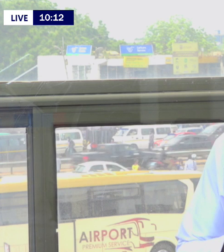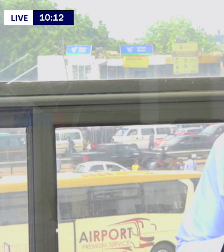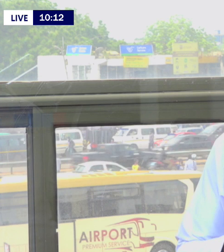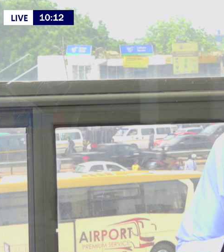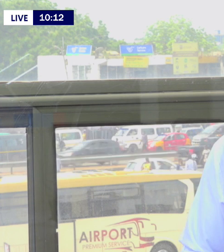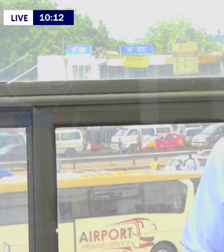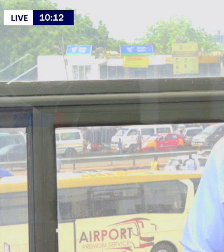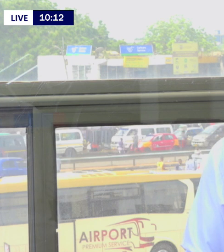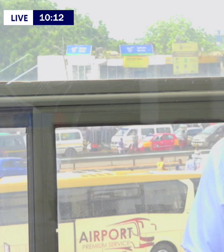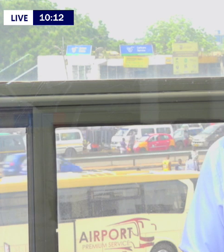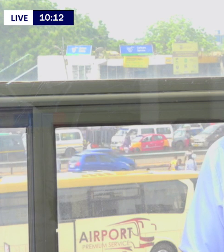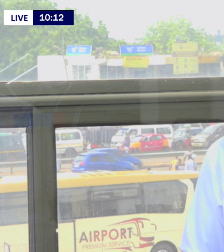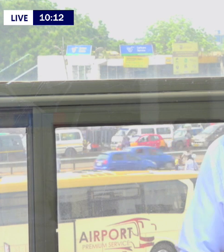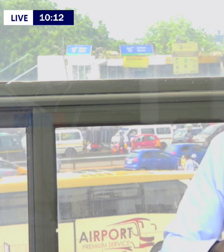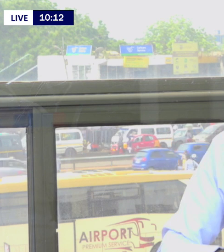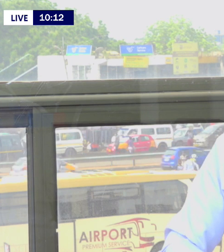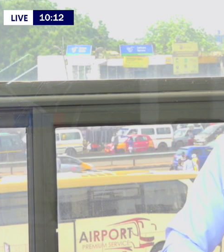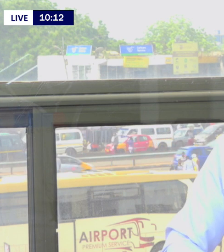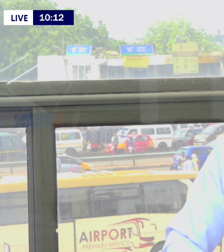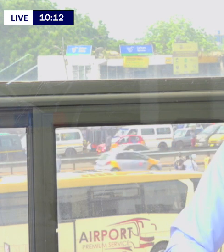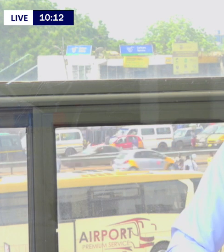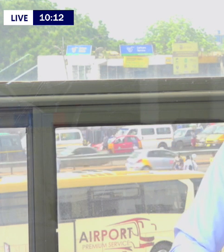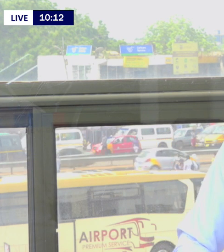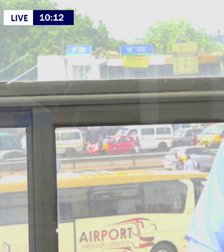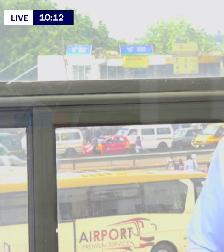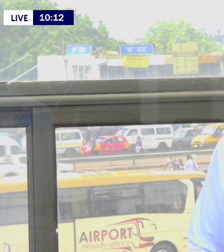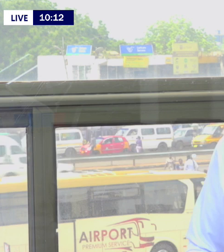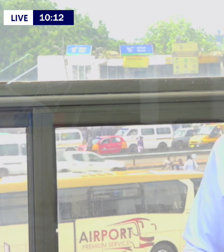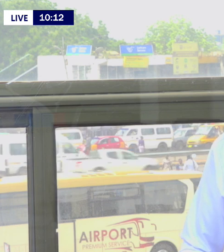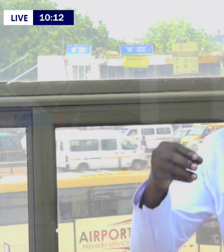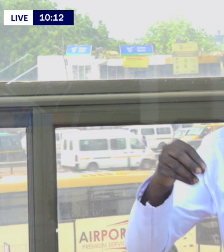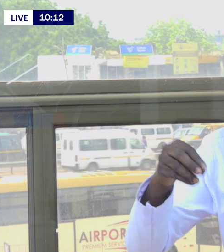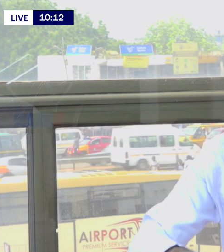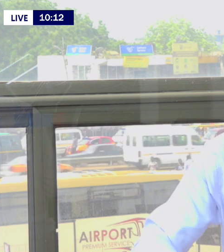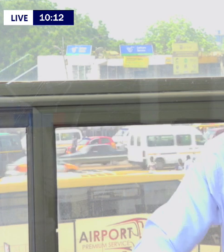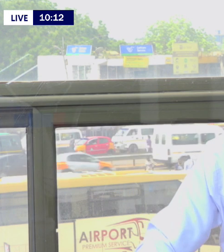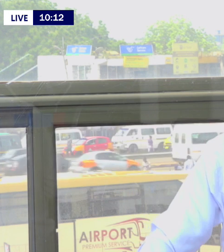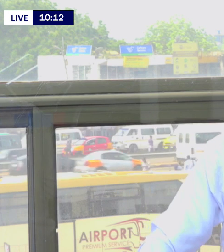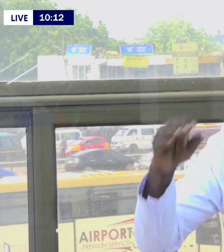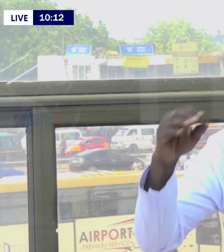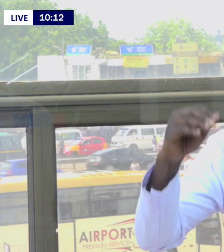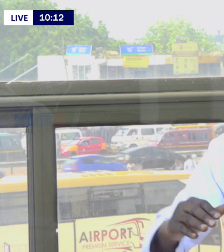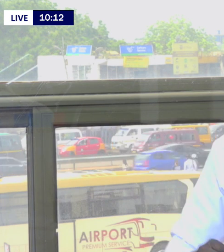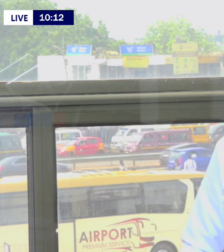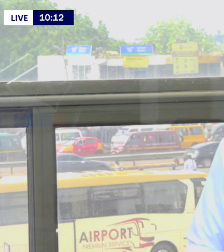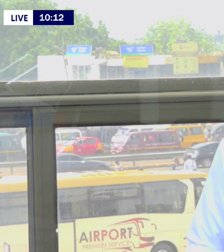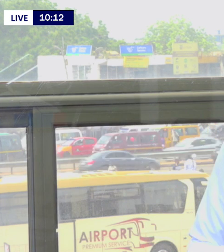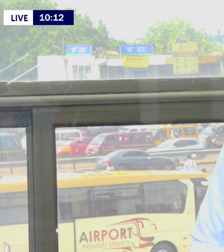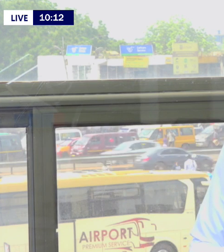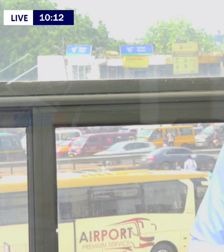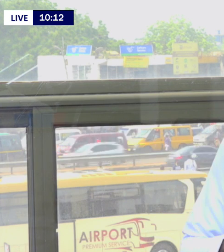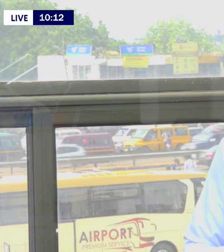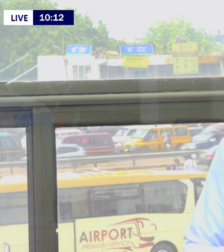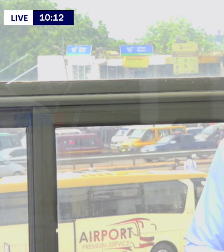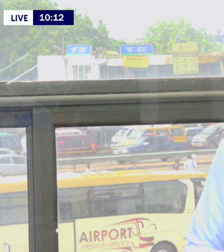no problem bo ana me bo eno aka ho ne ye di court ye prove wo court say ye register no ya tun